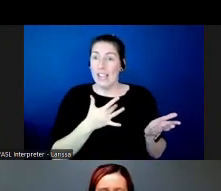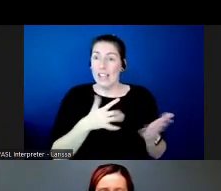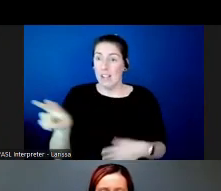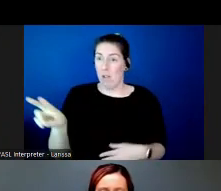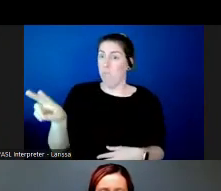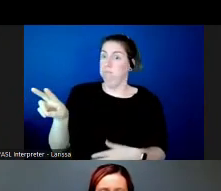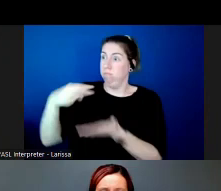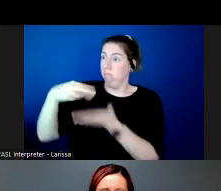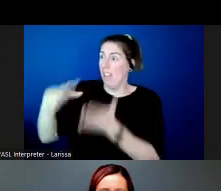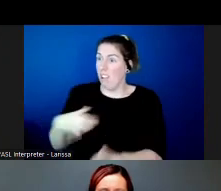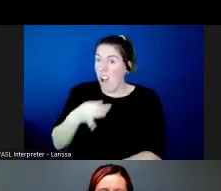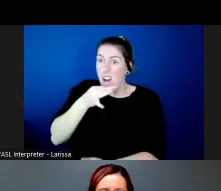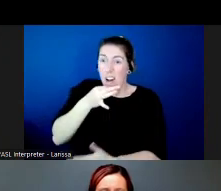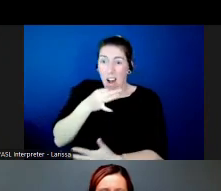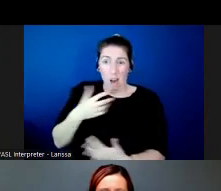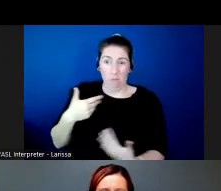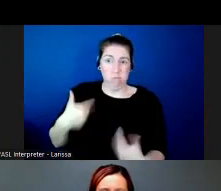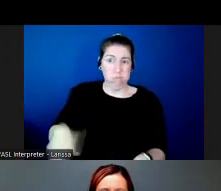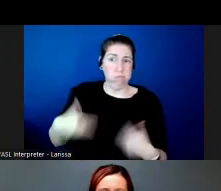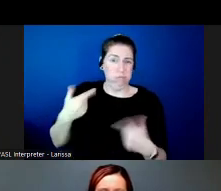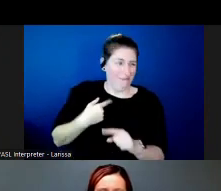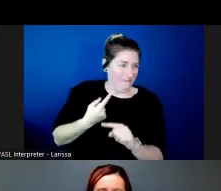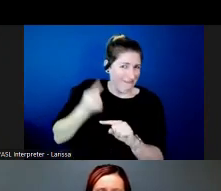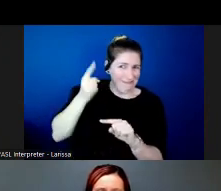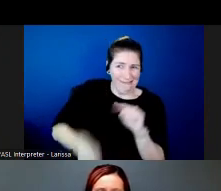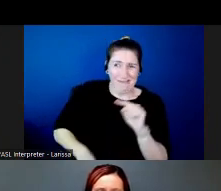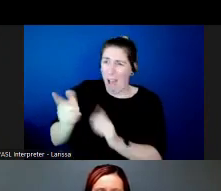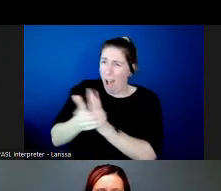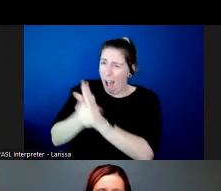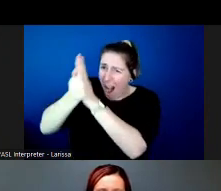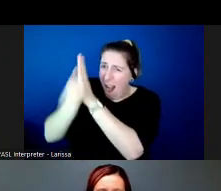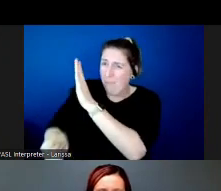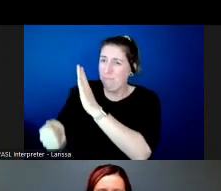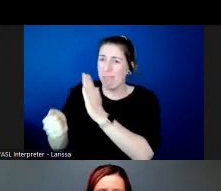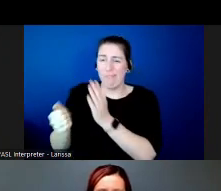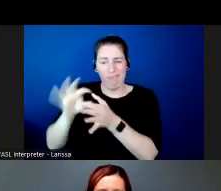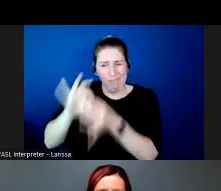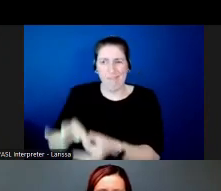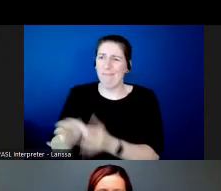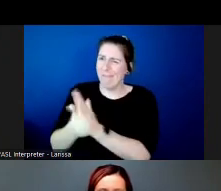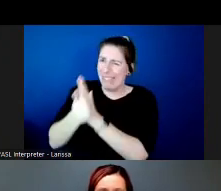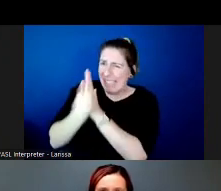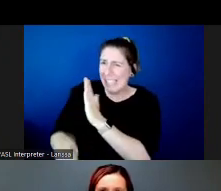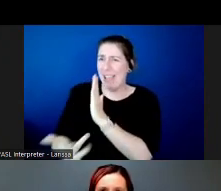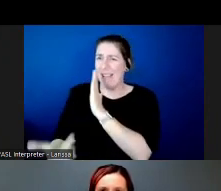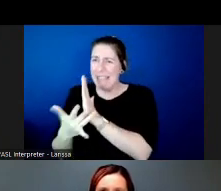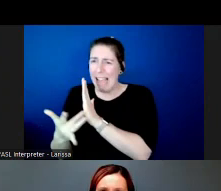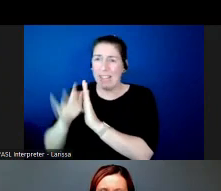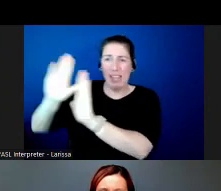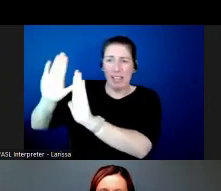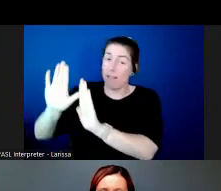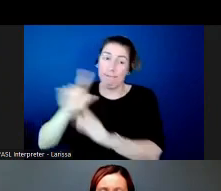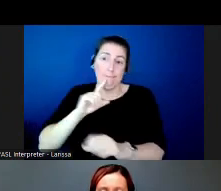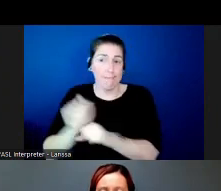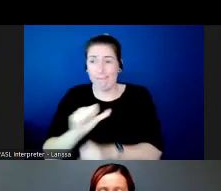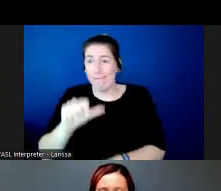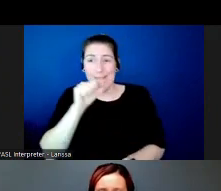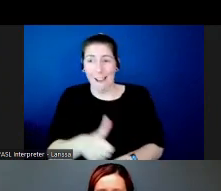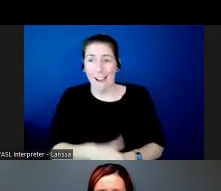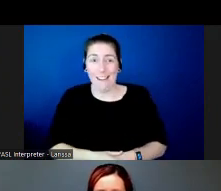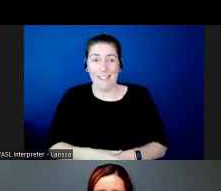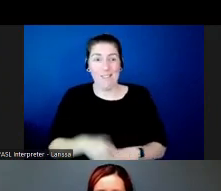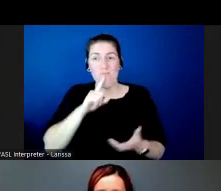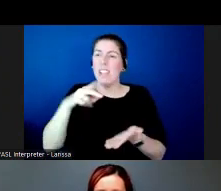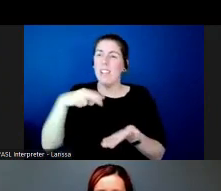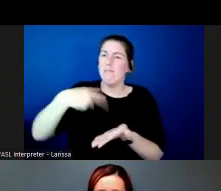because we see their movement and their technique, and we think that dance is all about technique. However, it's really all about just moving freely.